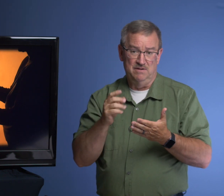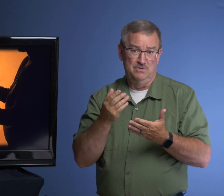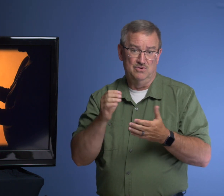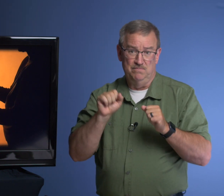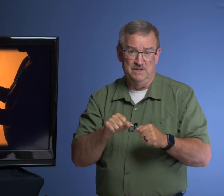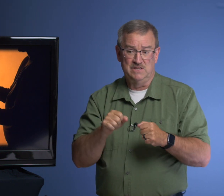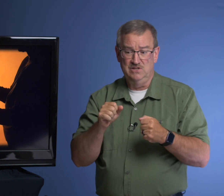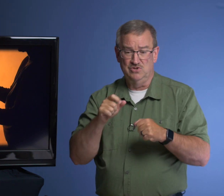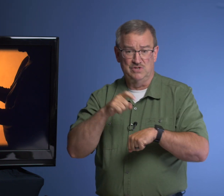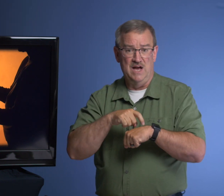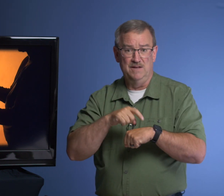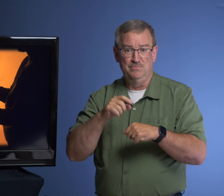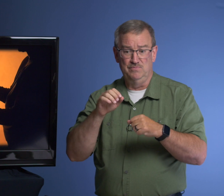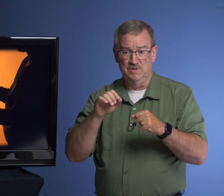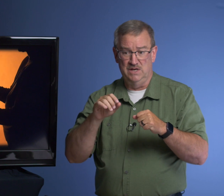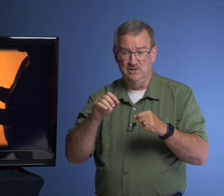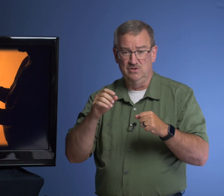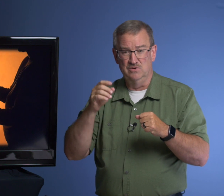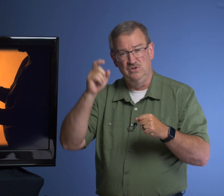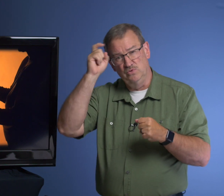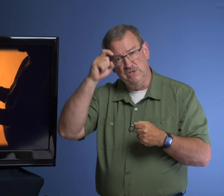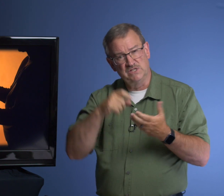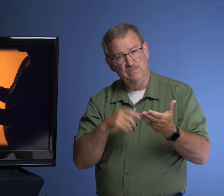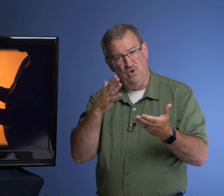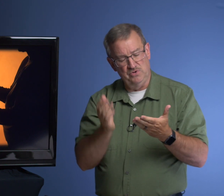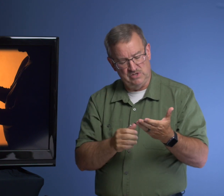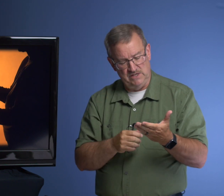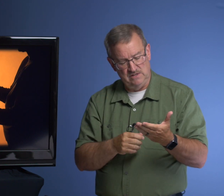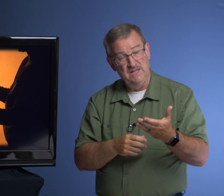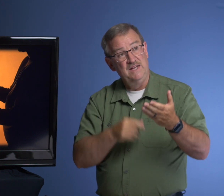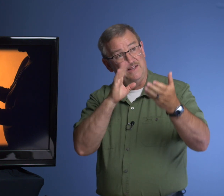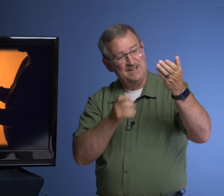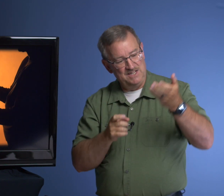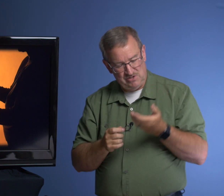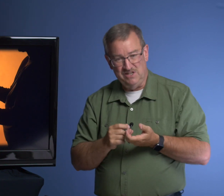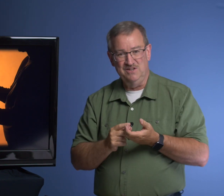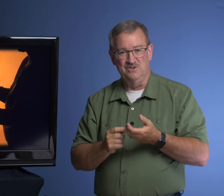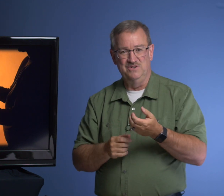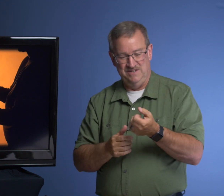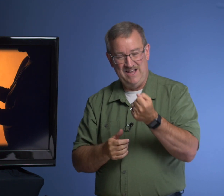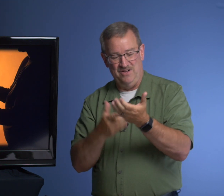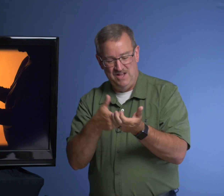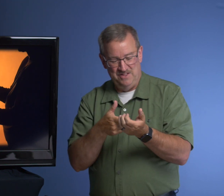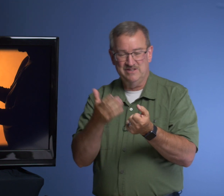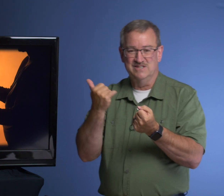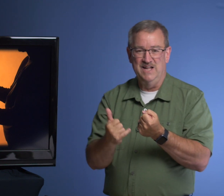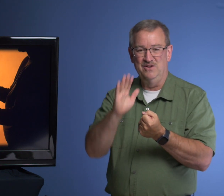your abilities, your time, your wisdom, all those things God gives to you. Now, this is now